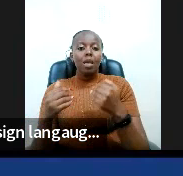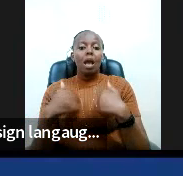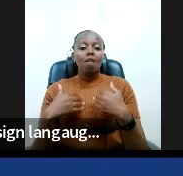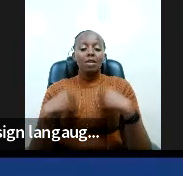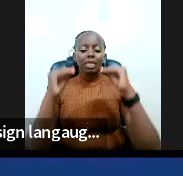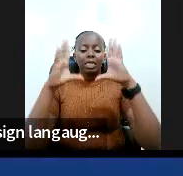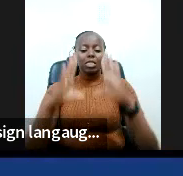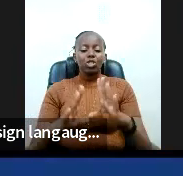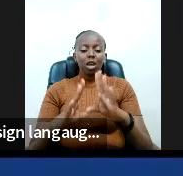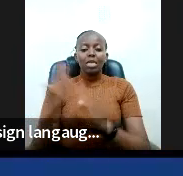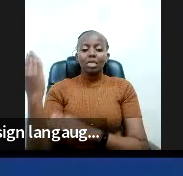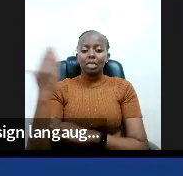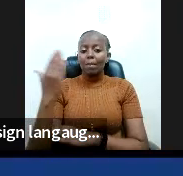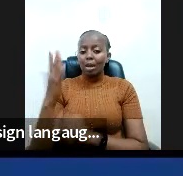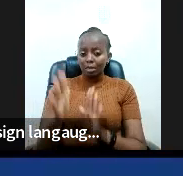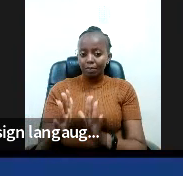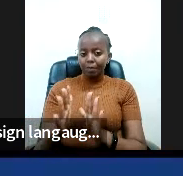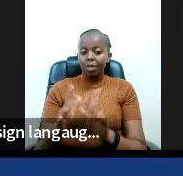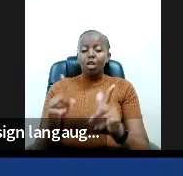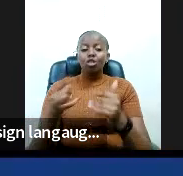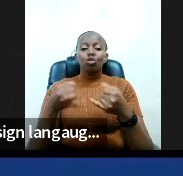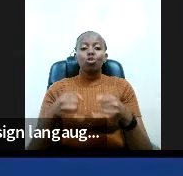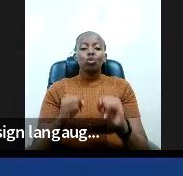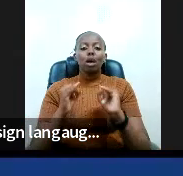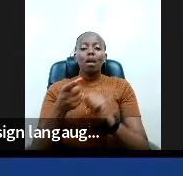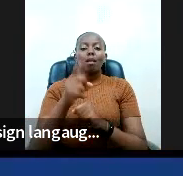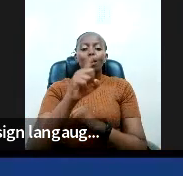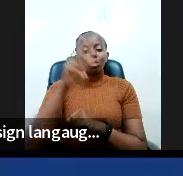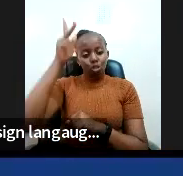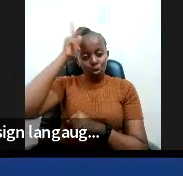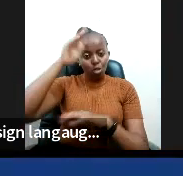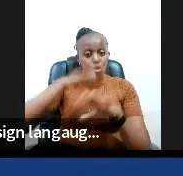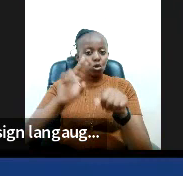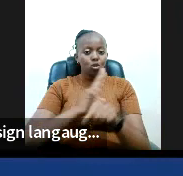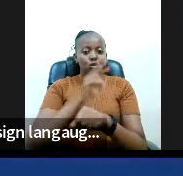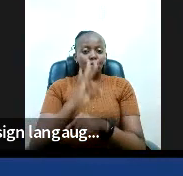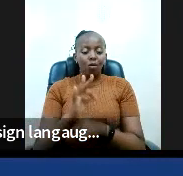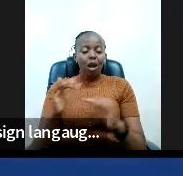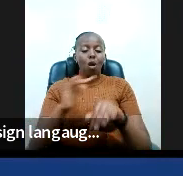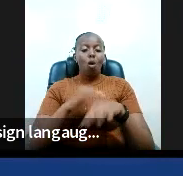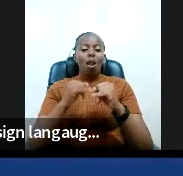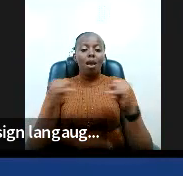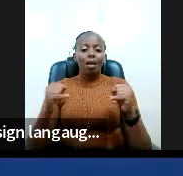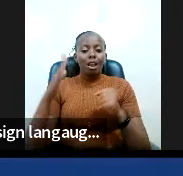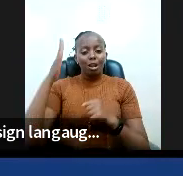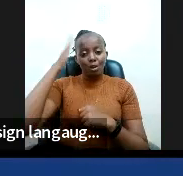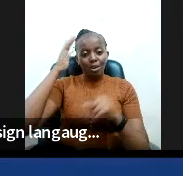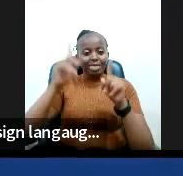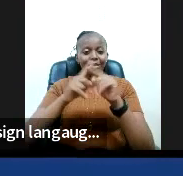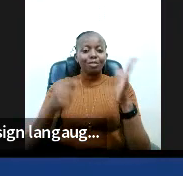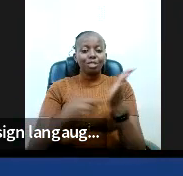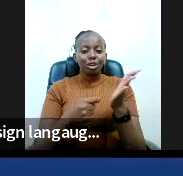teacher seminars to increase knowledge on the use of virtual reality technology